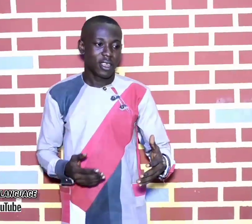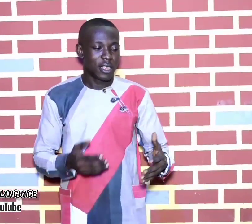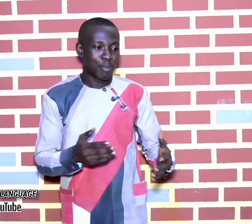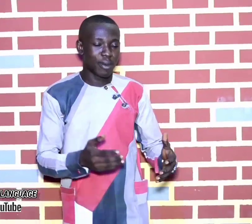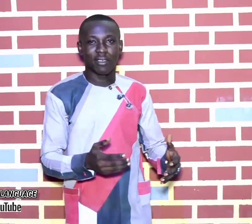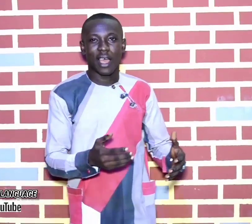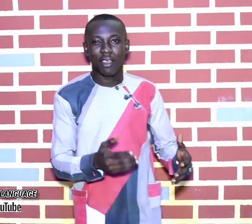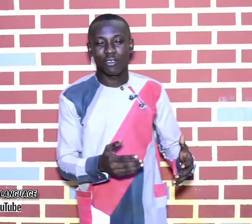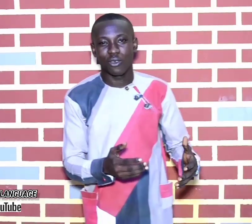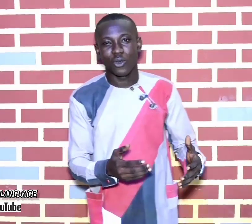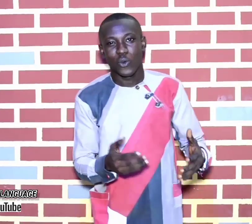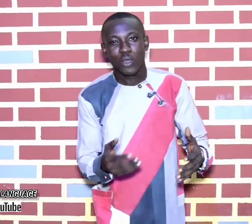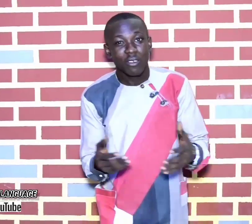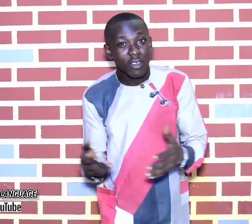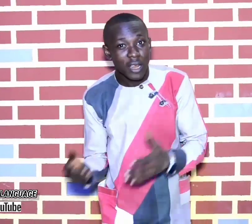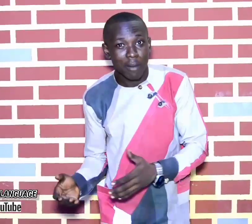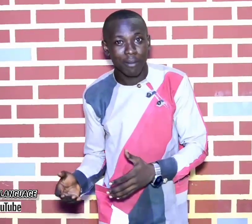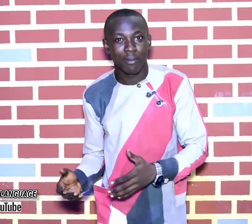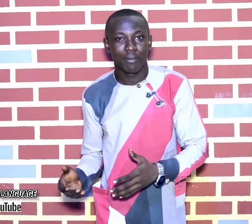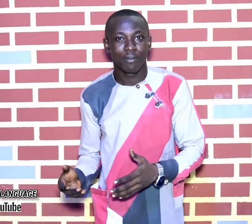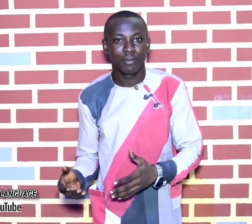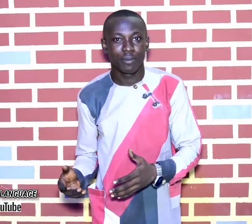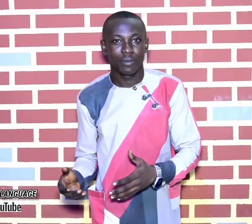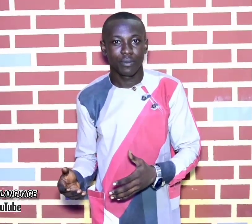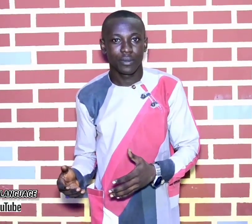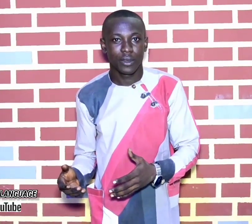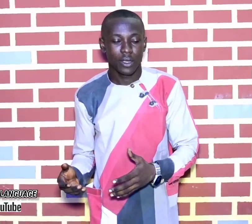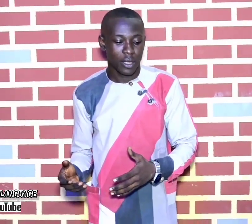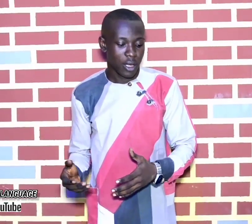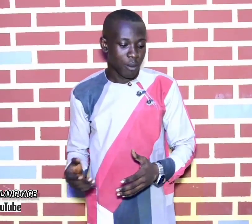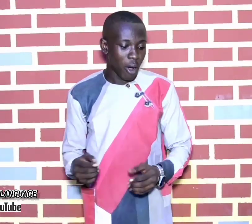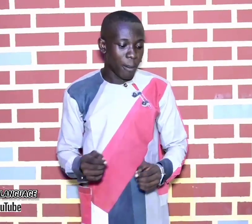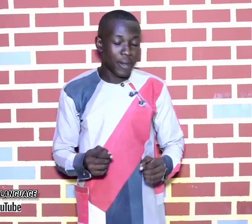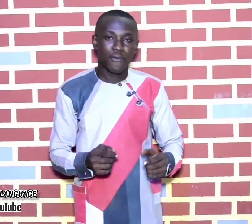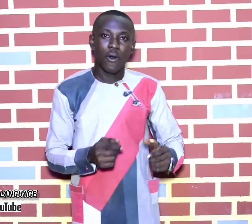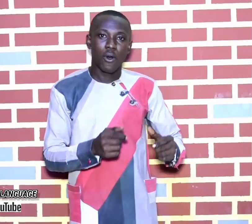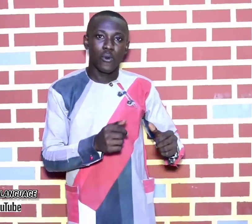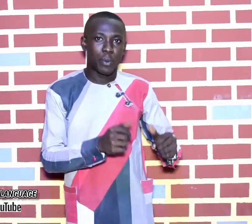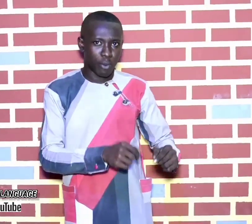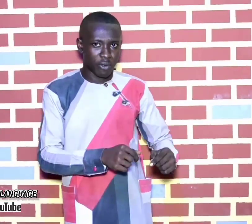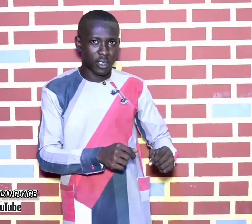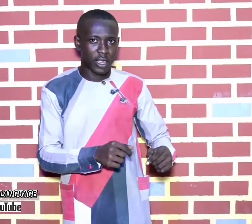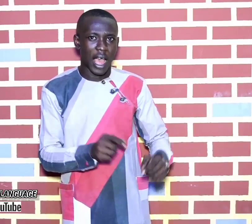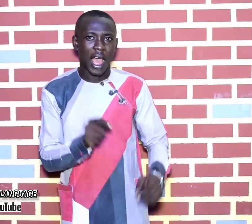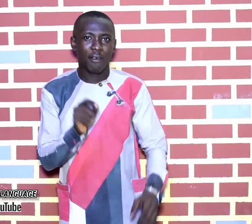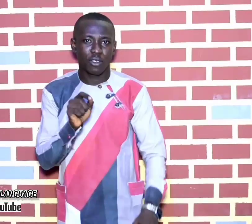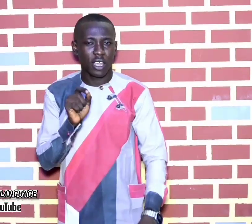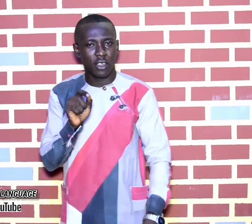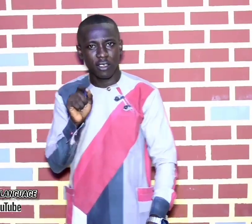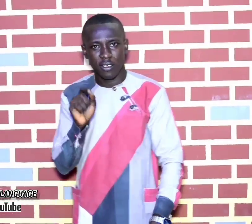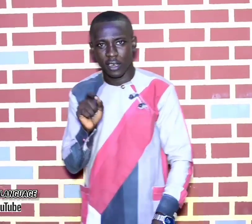the person asks you, what is your name? But before we proceed, I have to tell you this